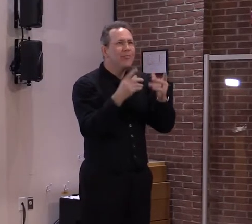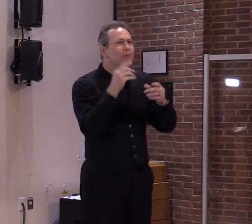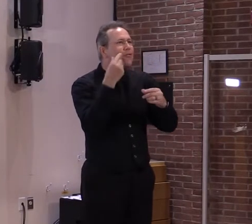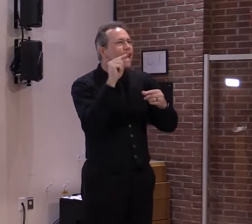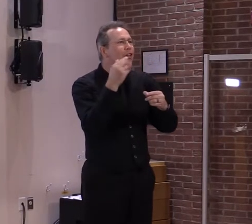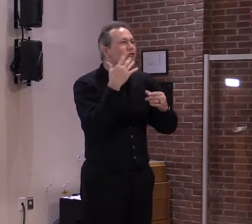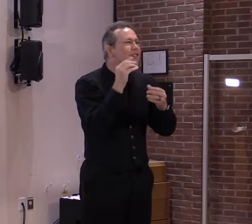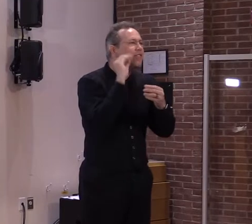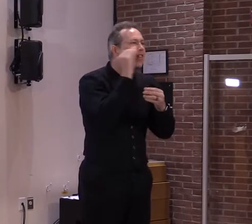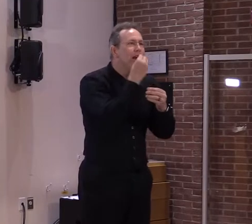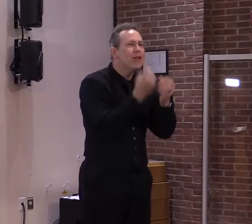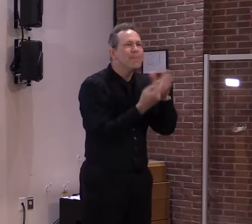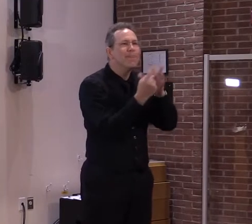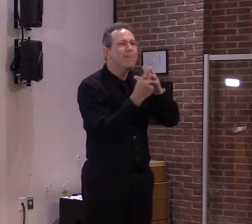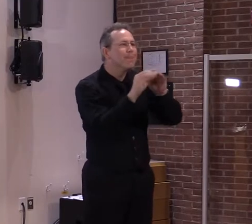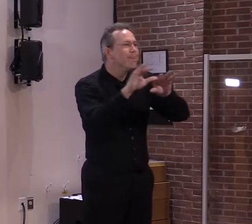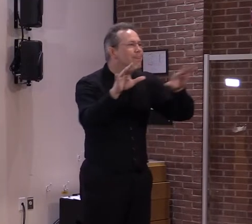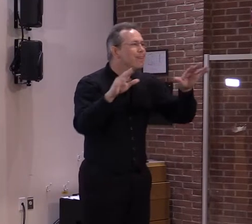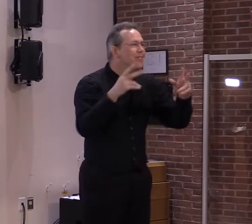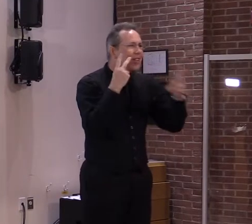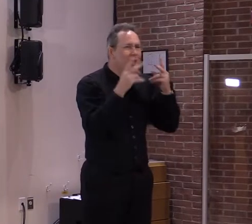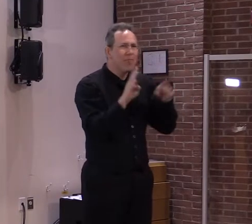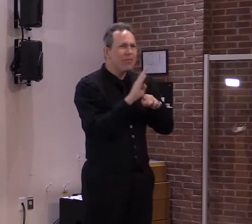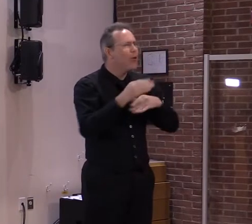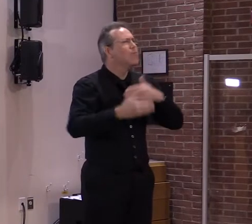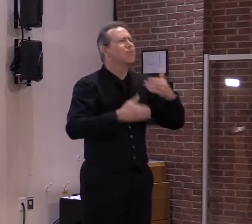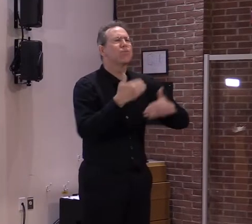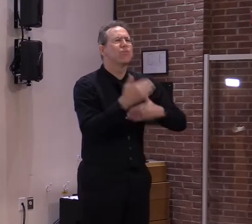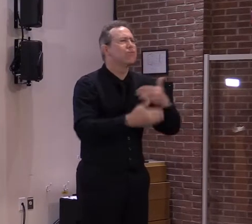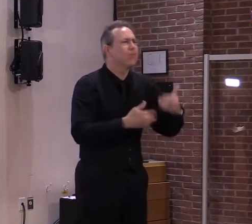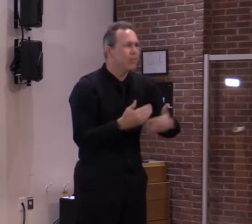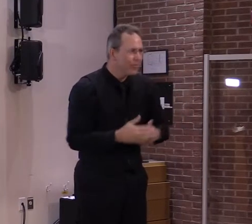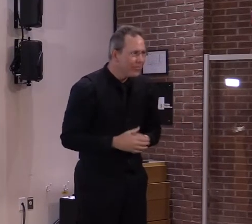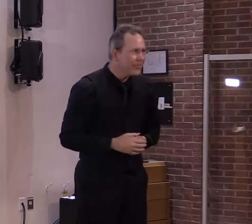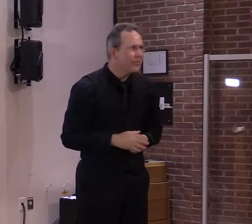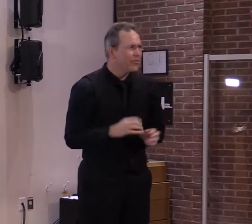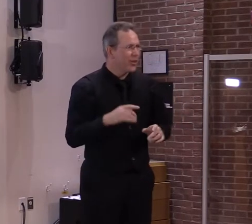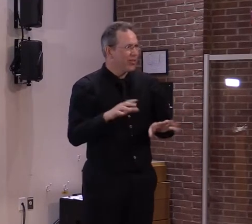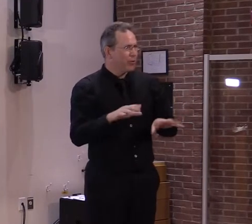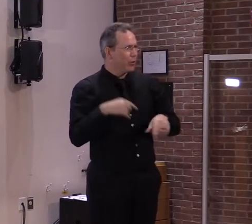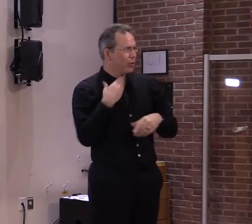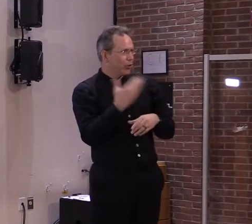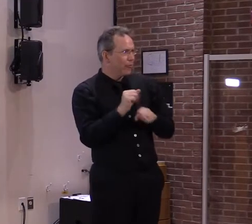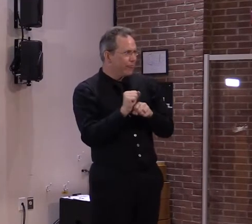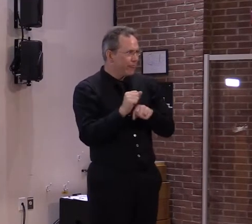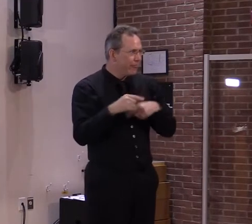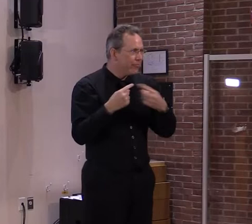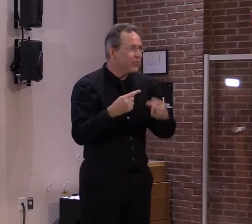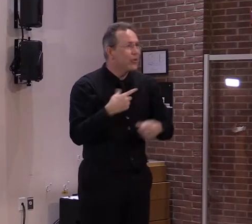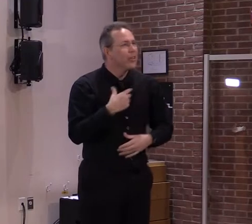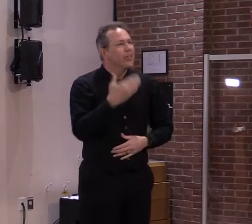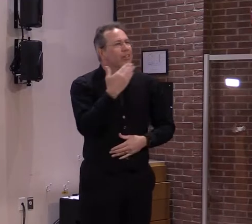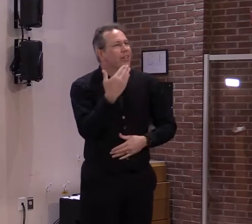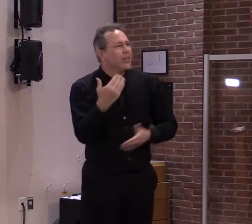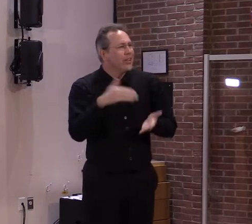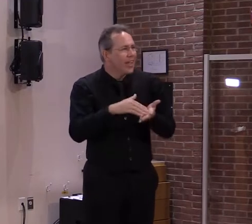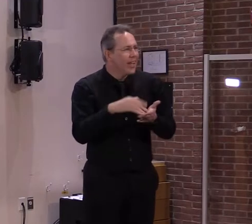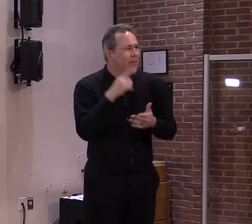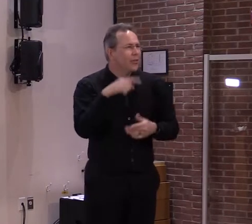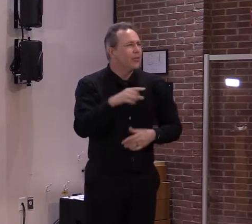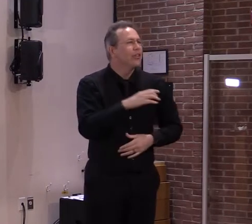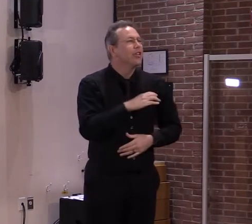forward, just as Vermonters have always done. Thank you, and with that, I will pass it over to Commissioner